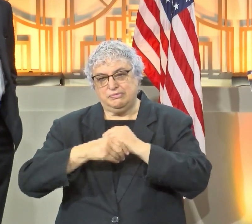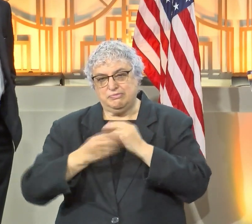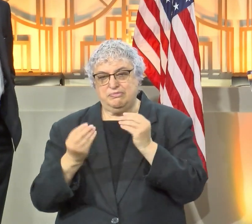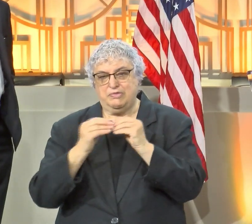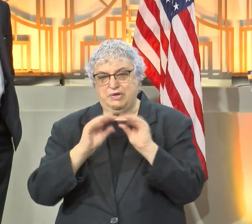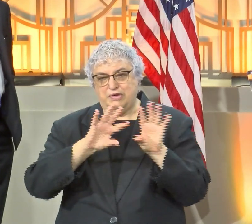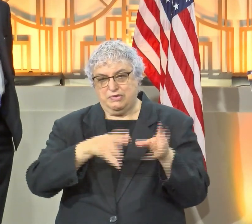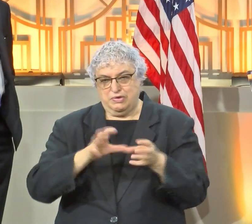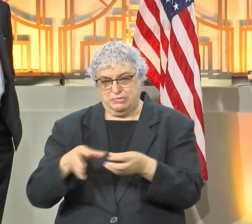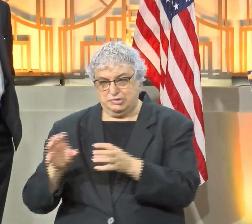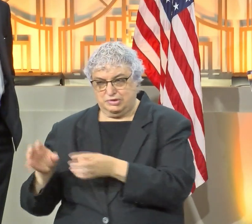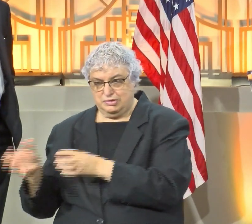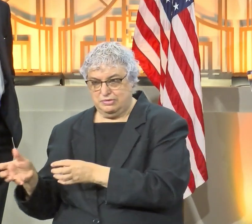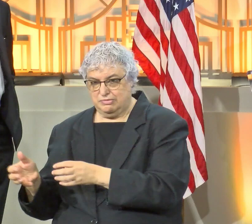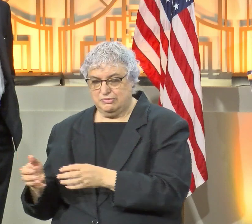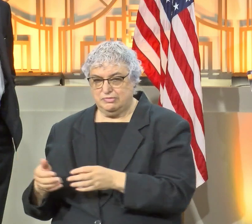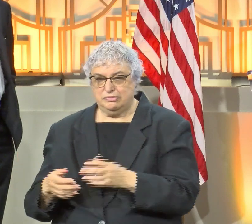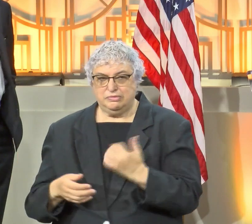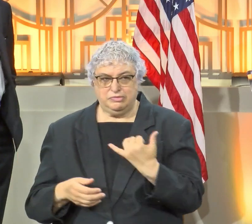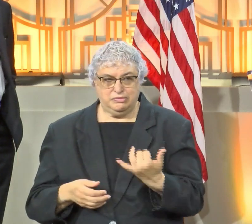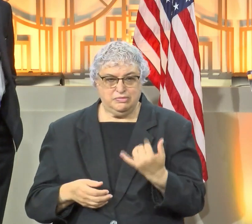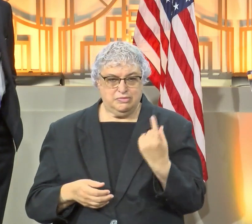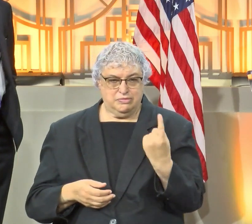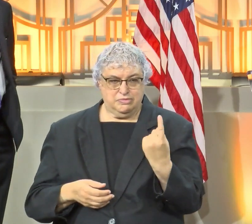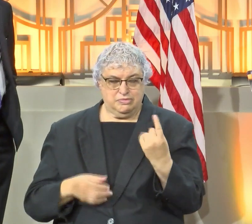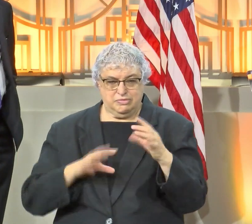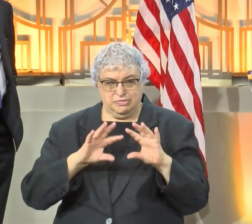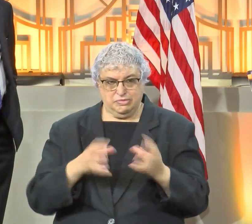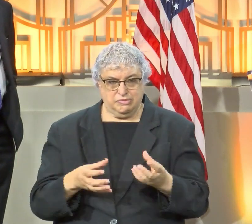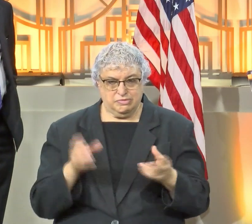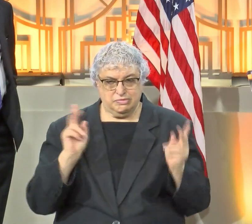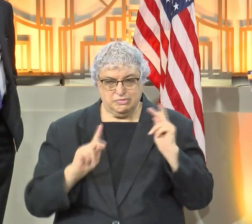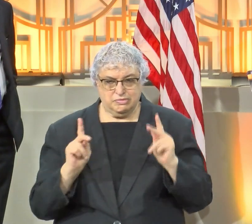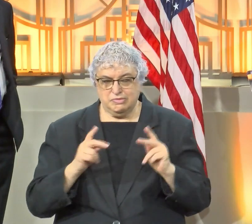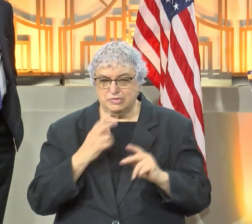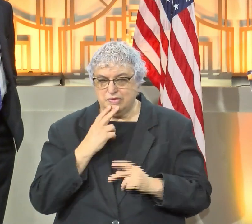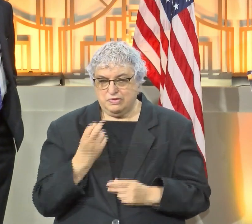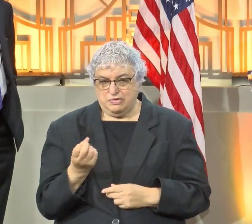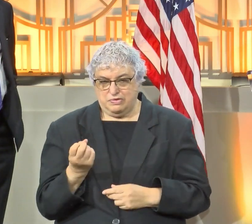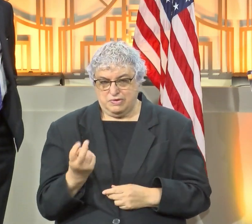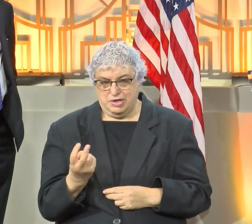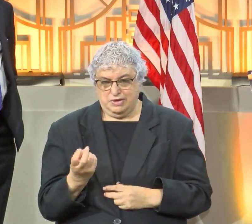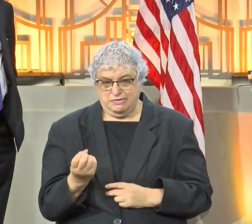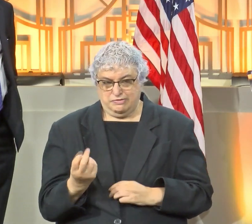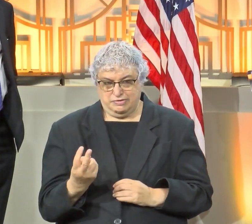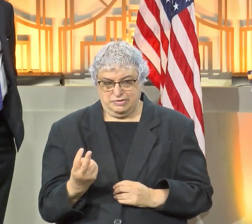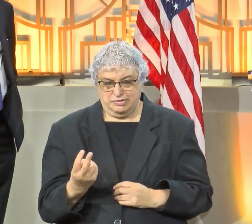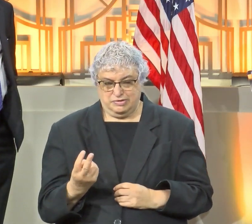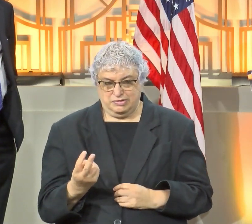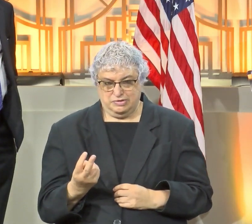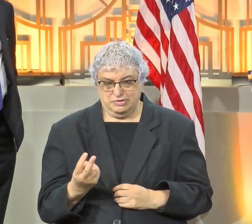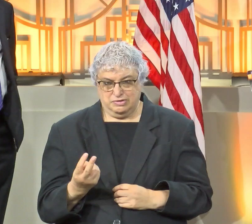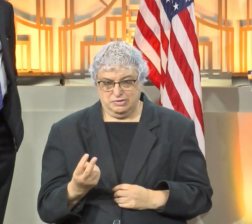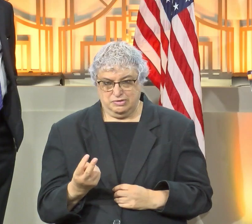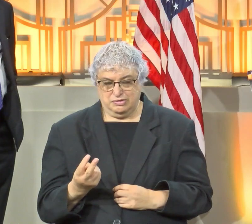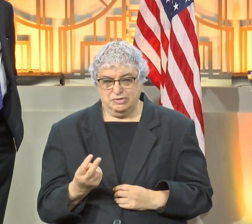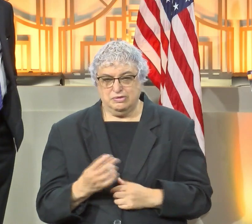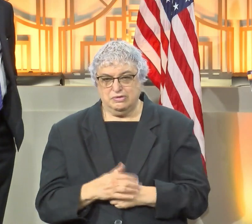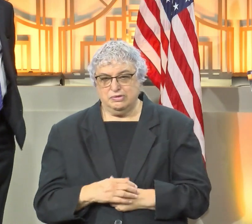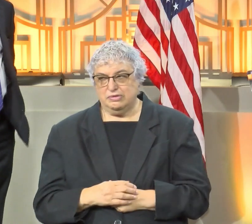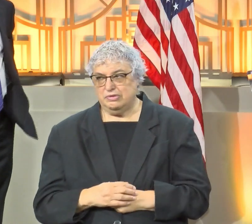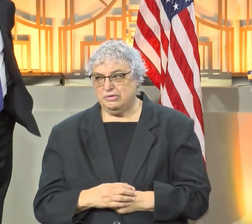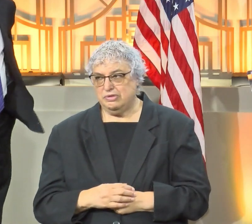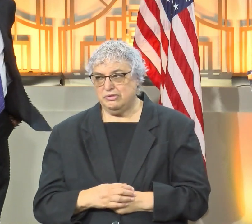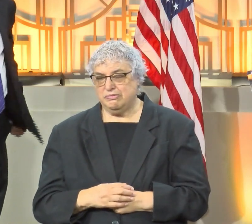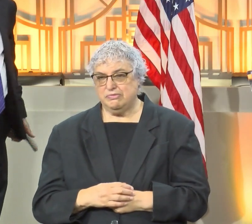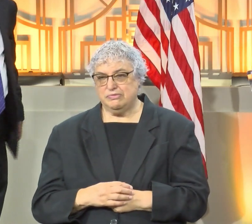groups. And so this is one of the trials that's actually being done on people as young as 12 years old. So that's another benefit, another plus with this trial. So a lot